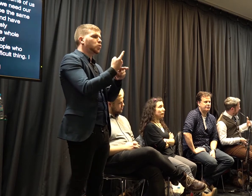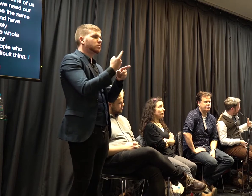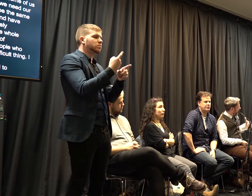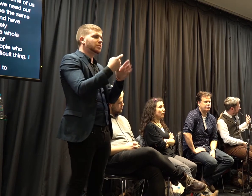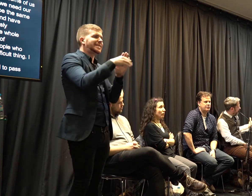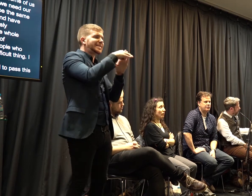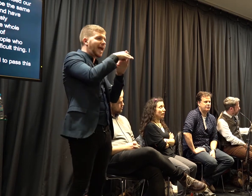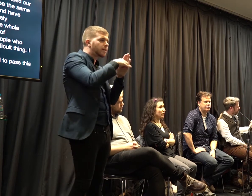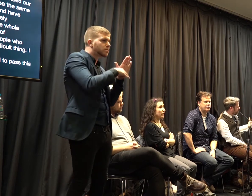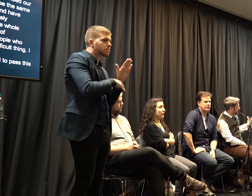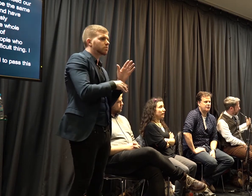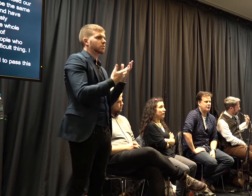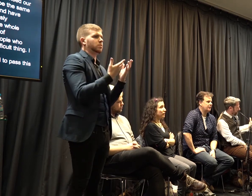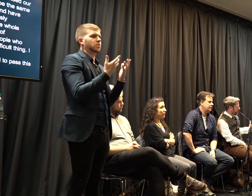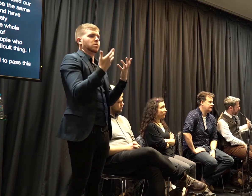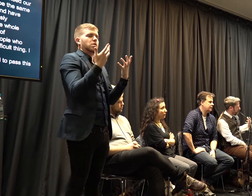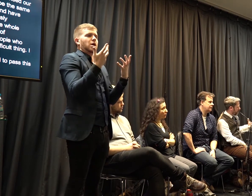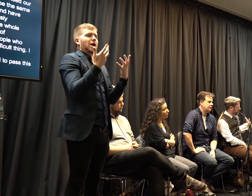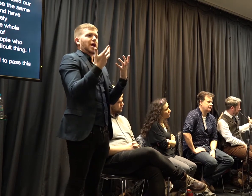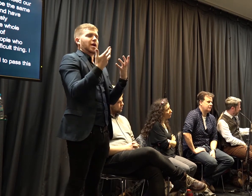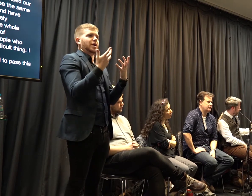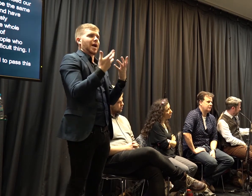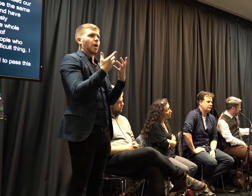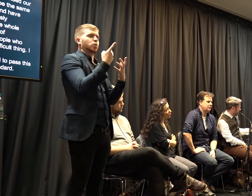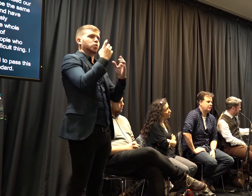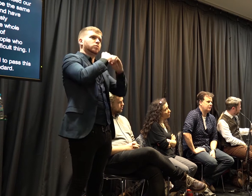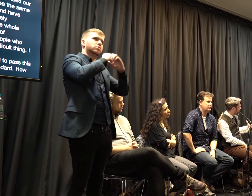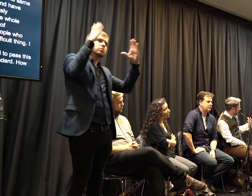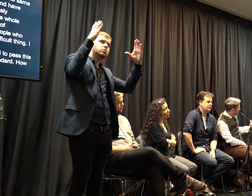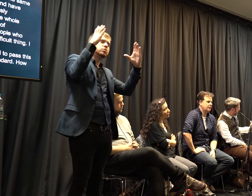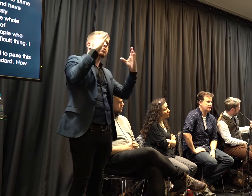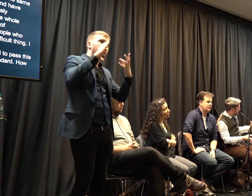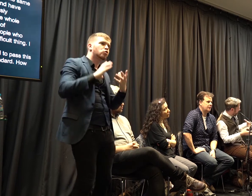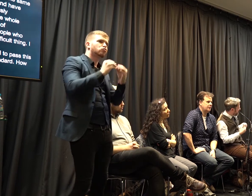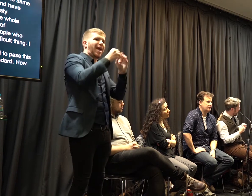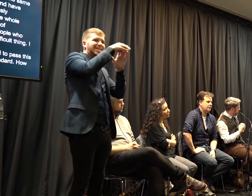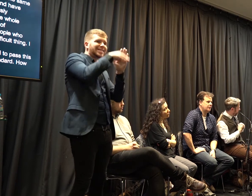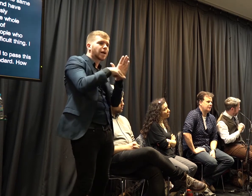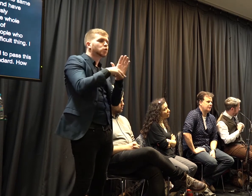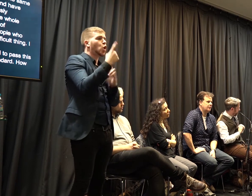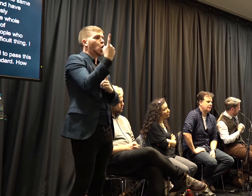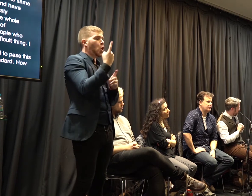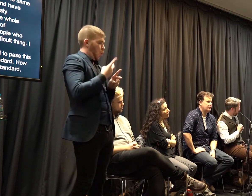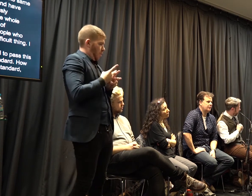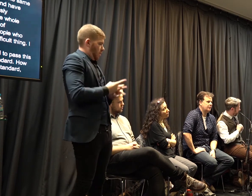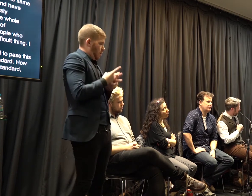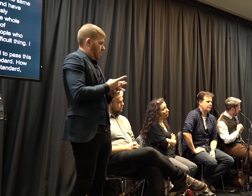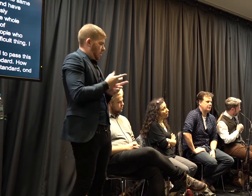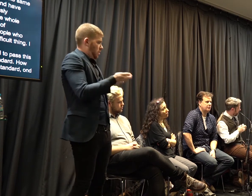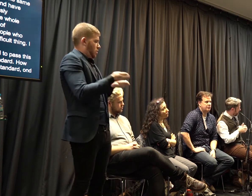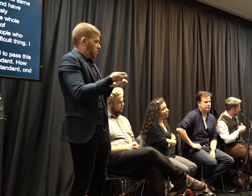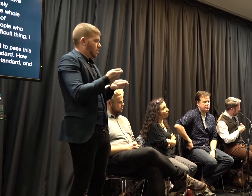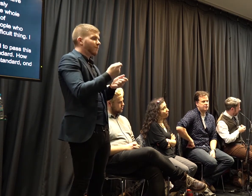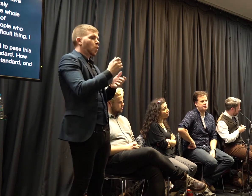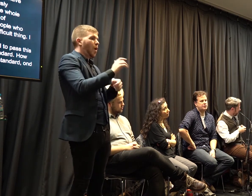and how do you envisage going about creating that standard, and who polices it? Who are the gatekeepers of great theatre